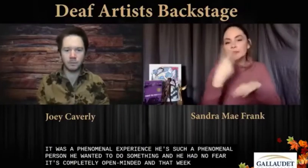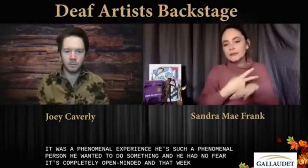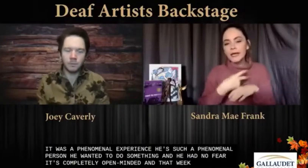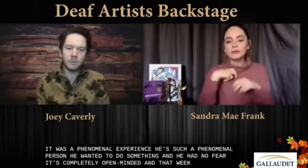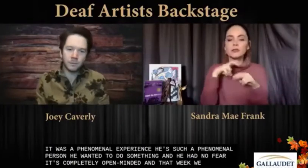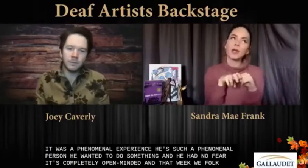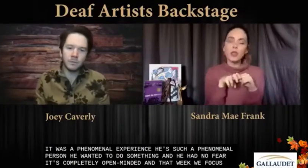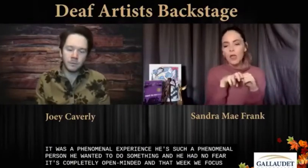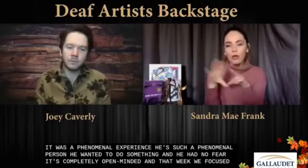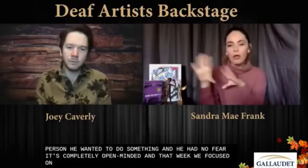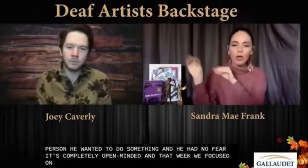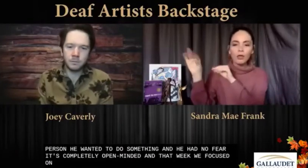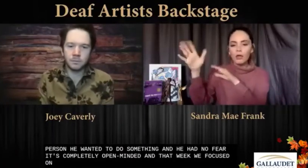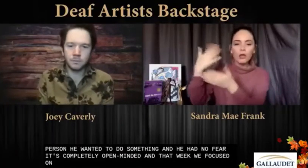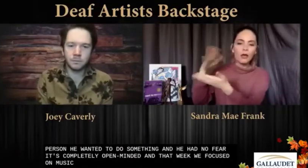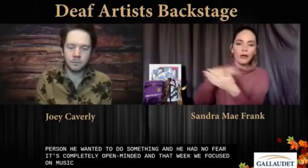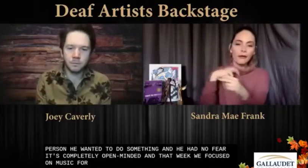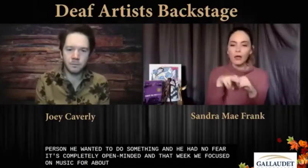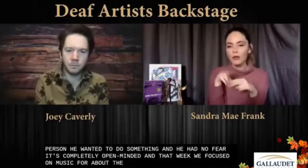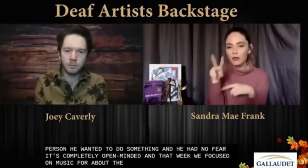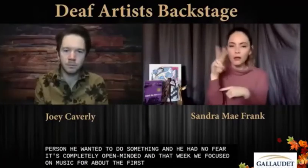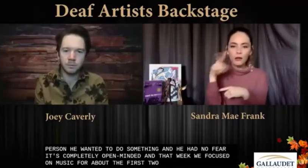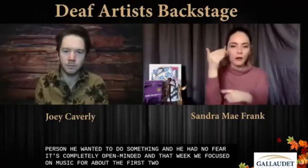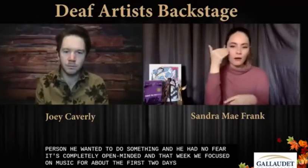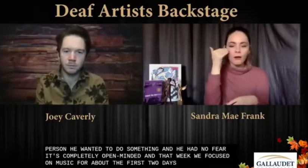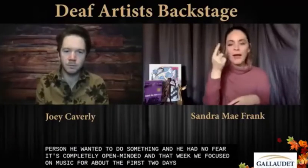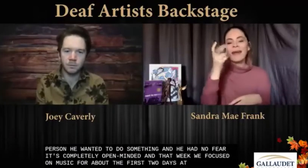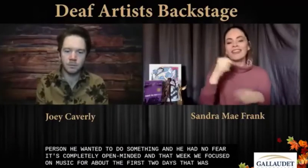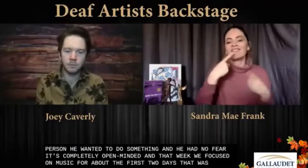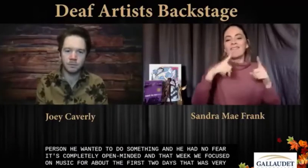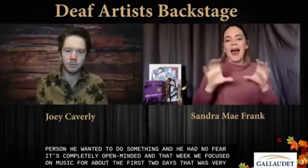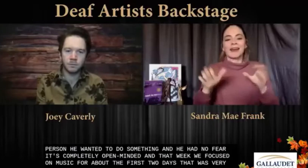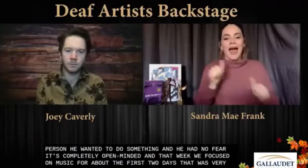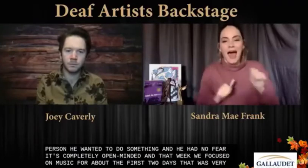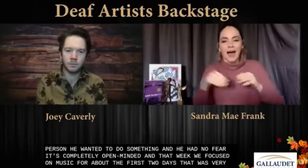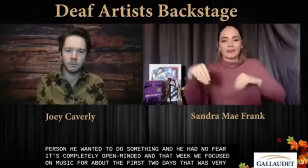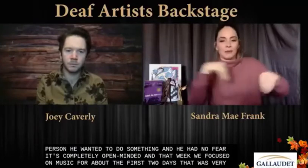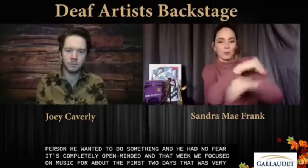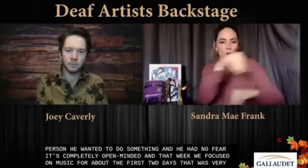we focused on music for about the first two days that was very